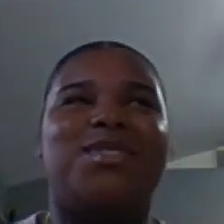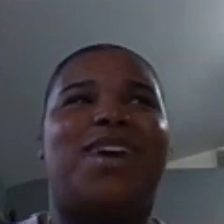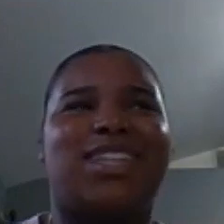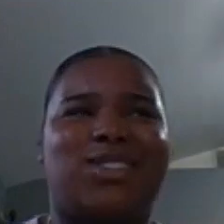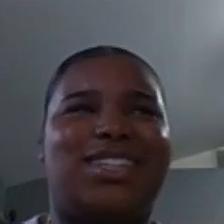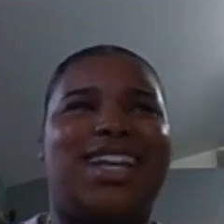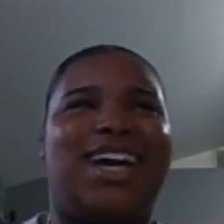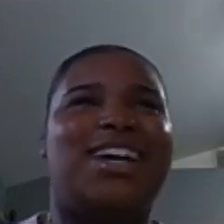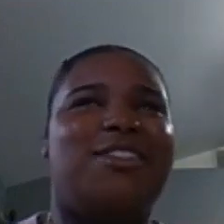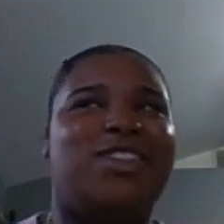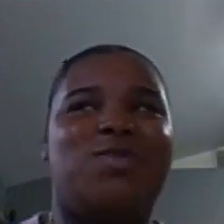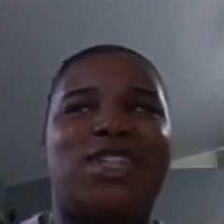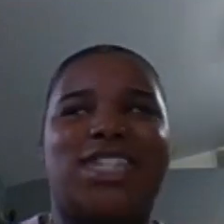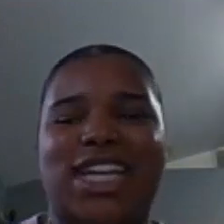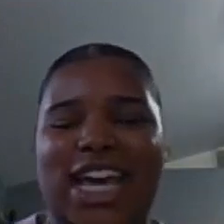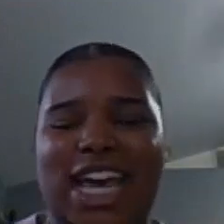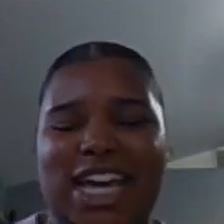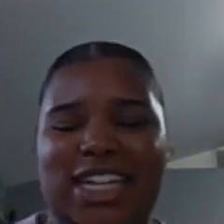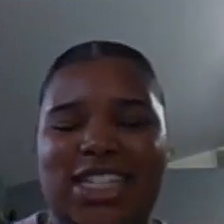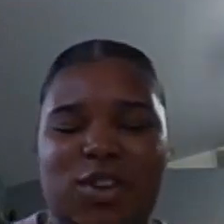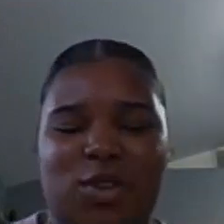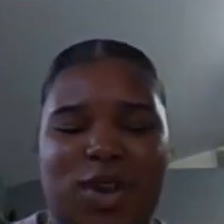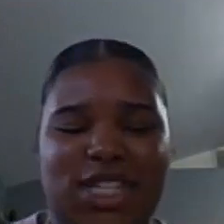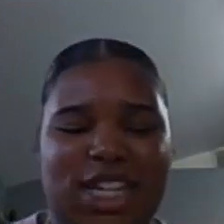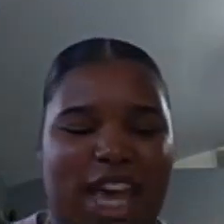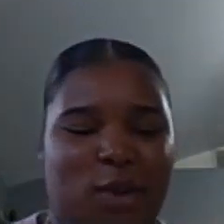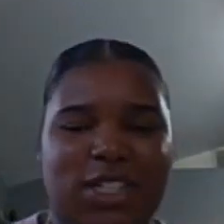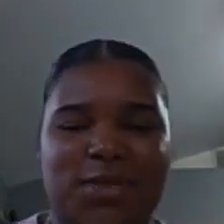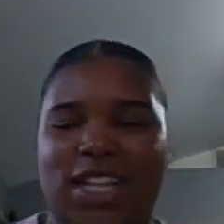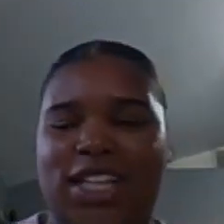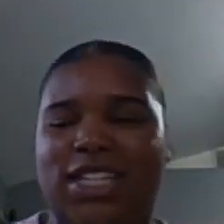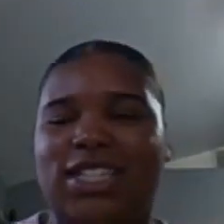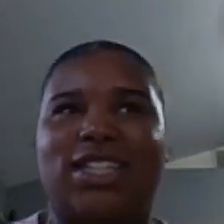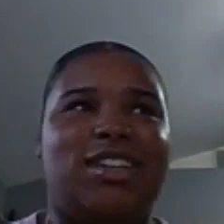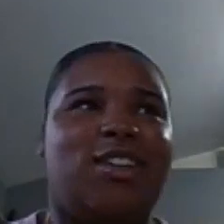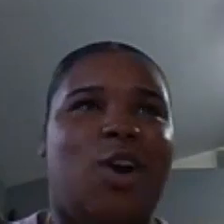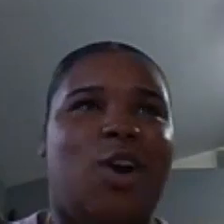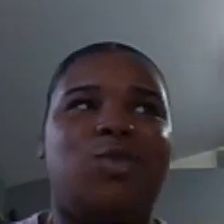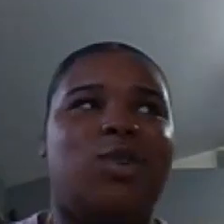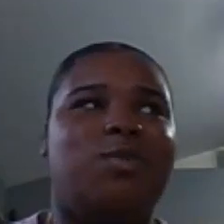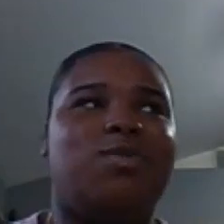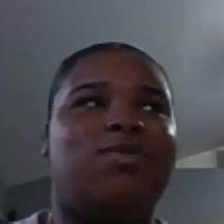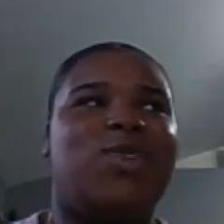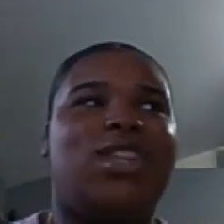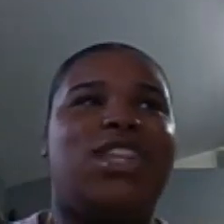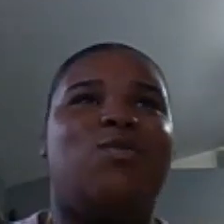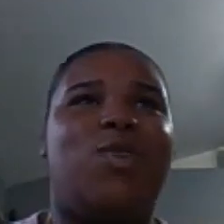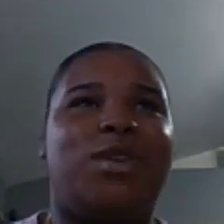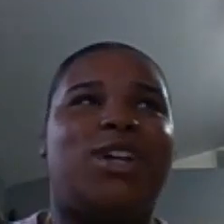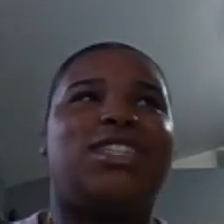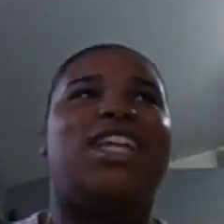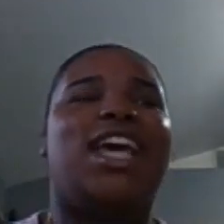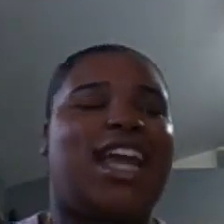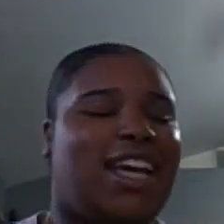that, but my school did that for some reason. And just for the rest of the day, I would just be in this cold room with